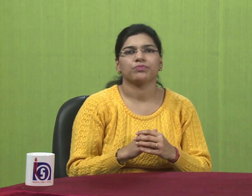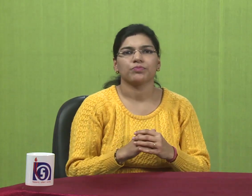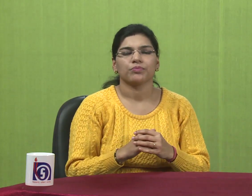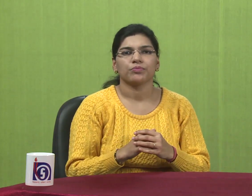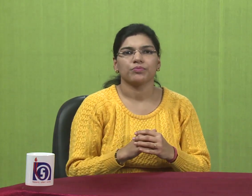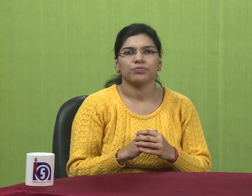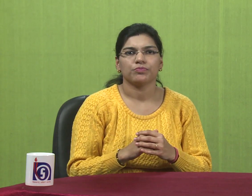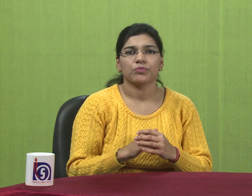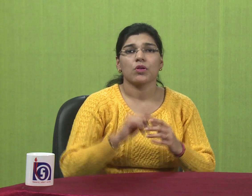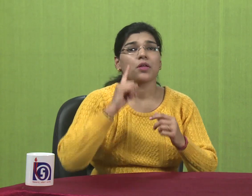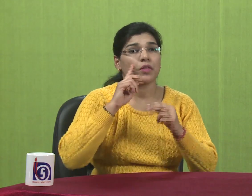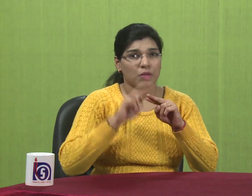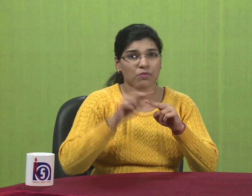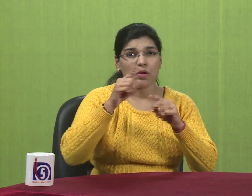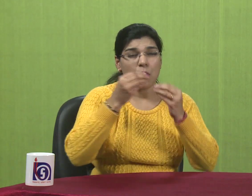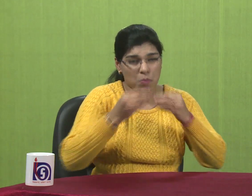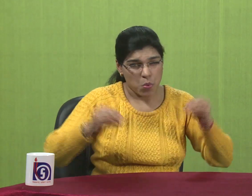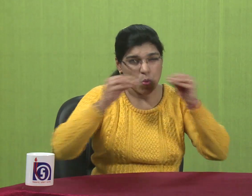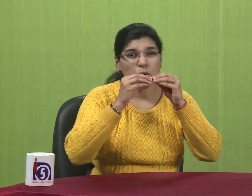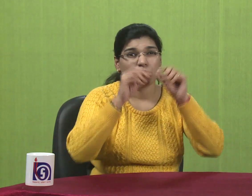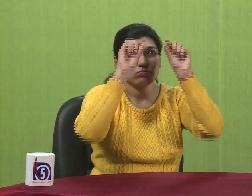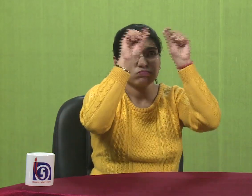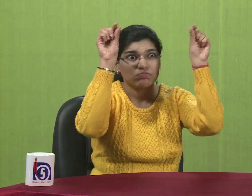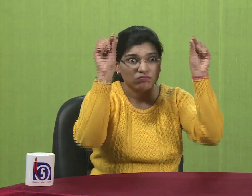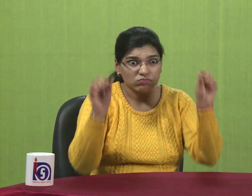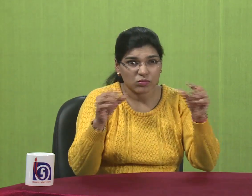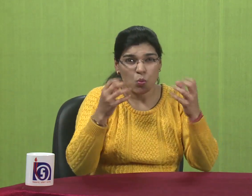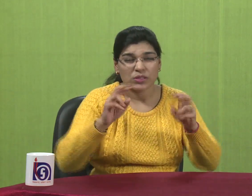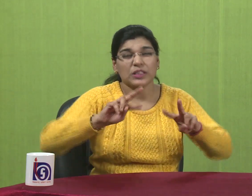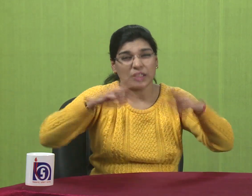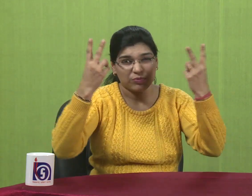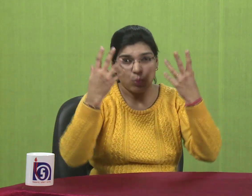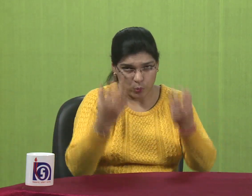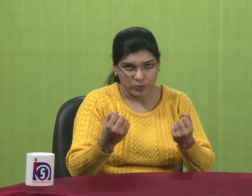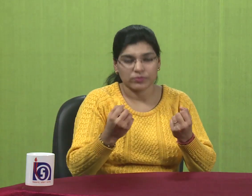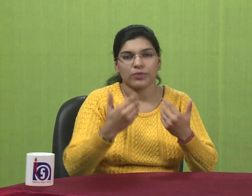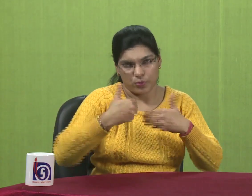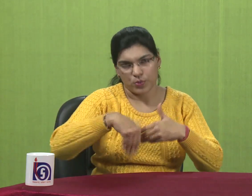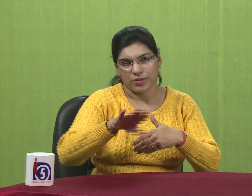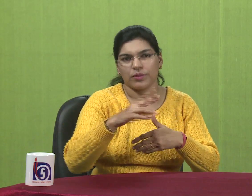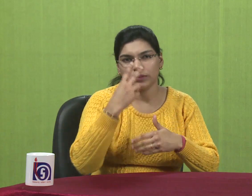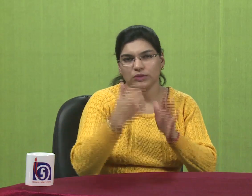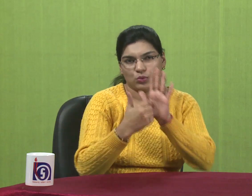or less normal distribution of letters as opposed to using. I will show you